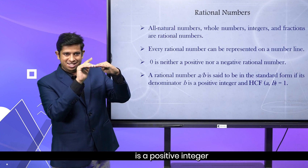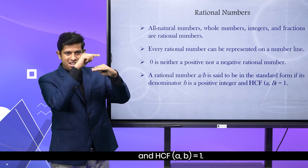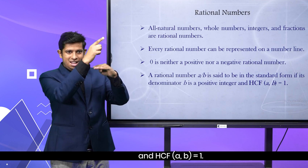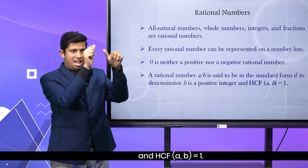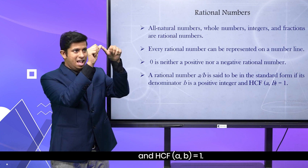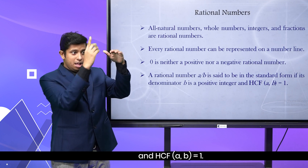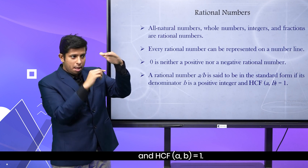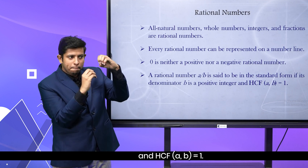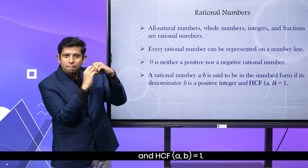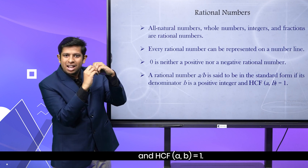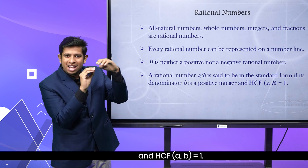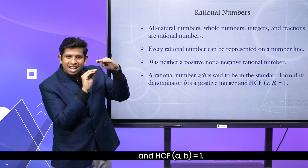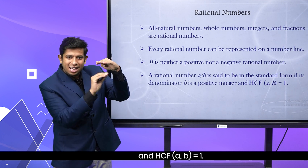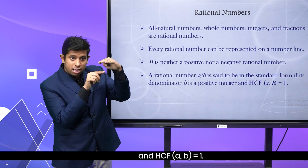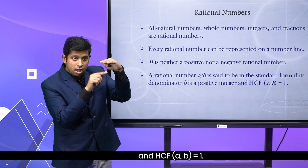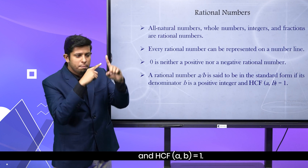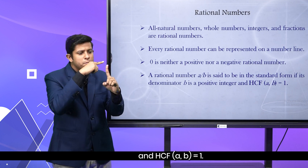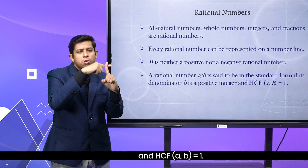and HCF a comma b is equal to 1.